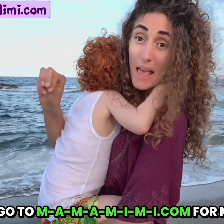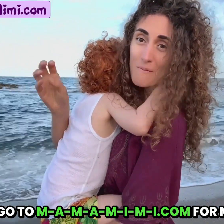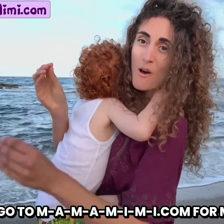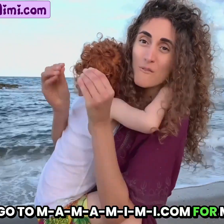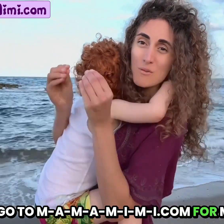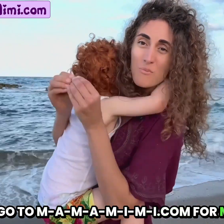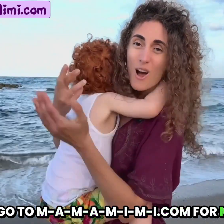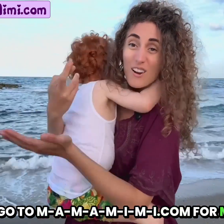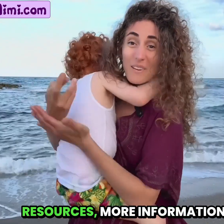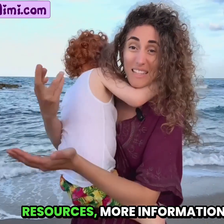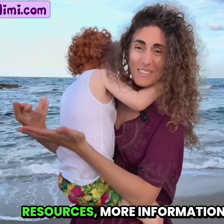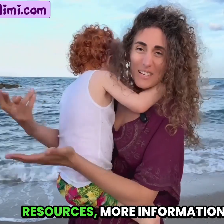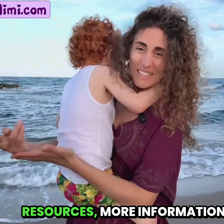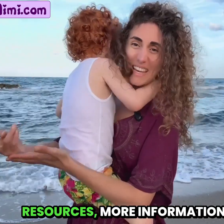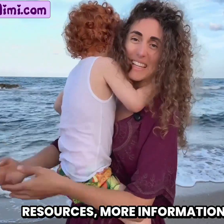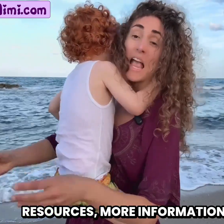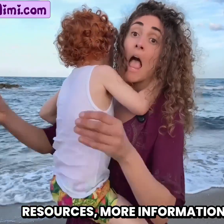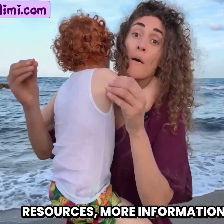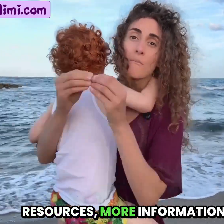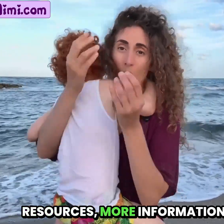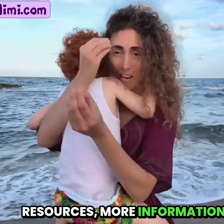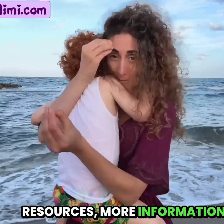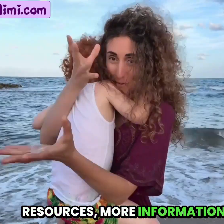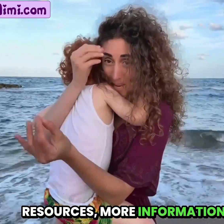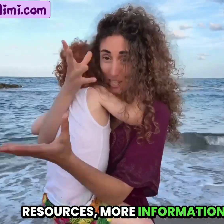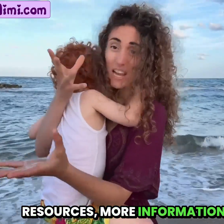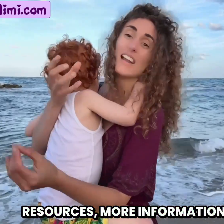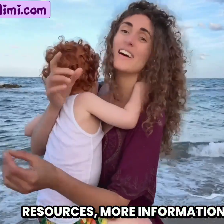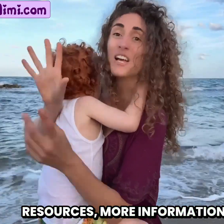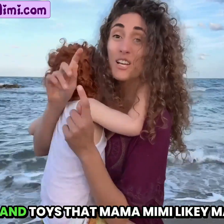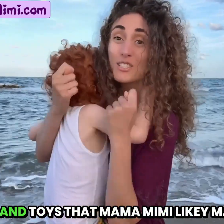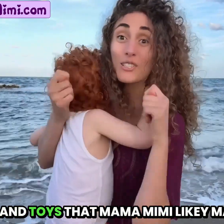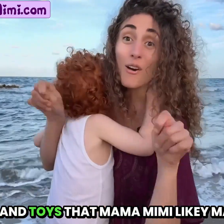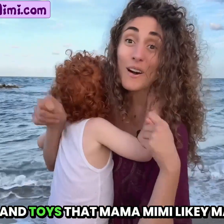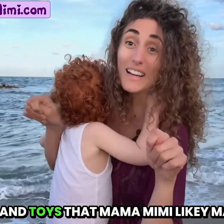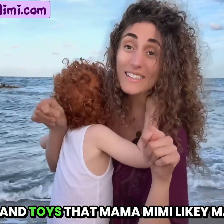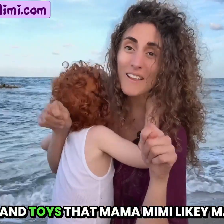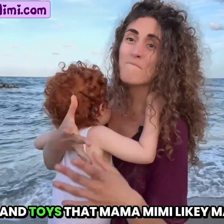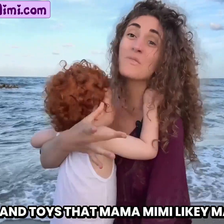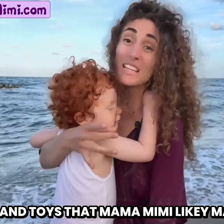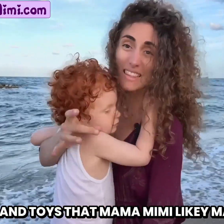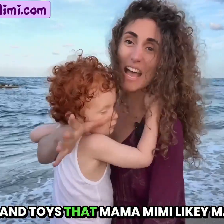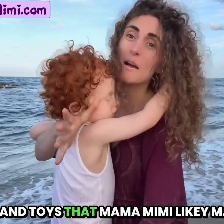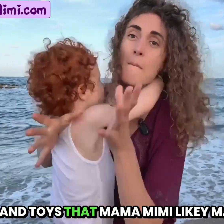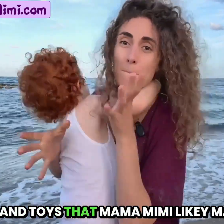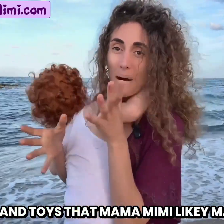mamamimi.com for more resources, more information, and toys that